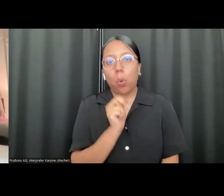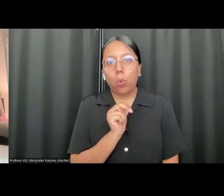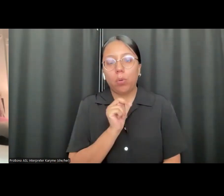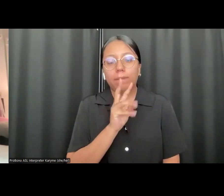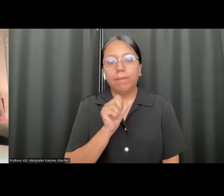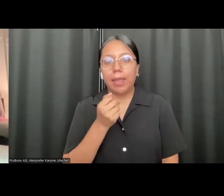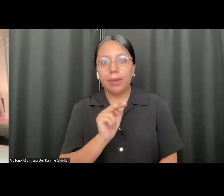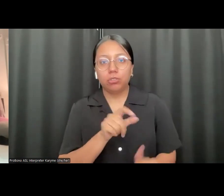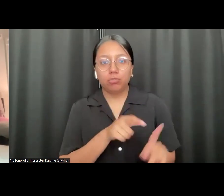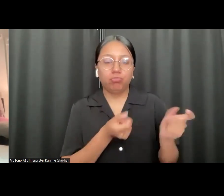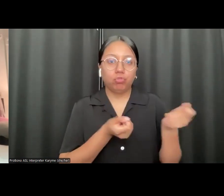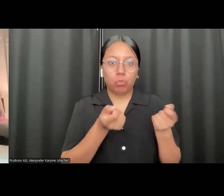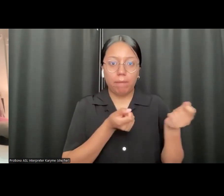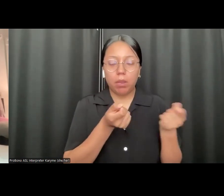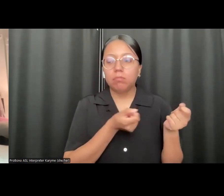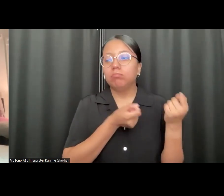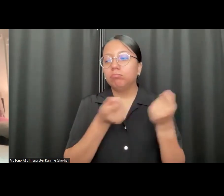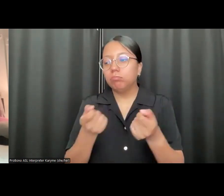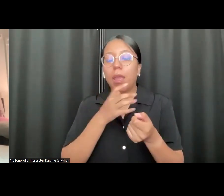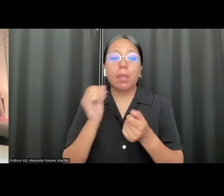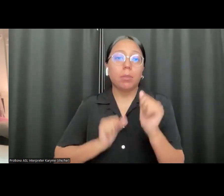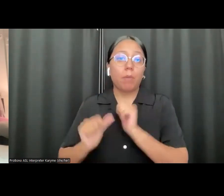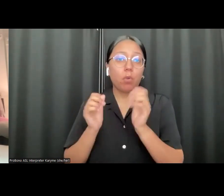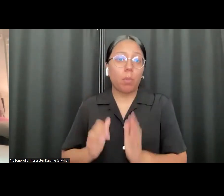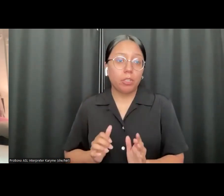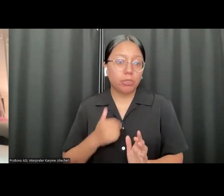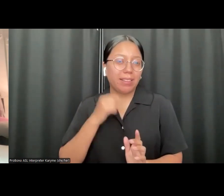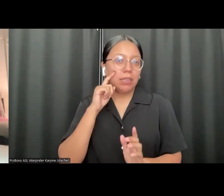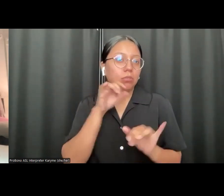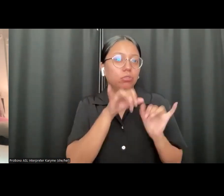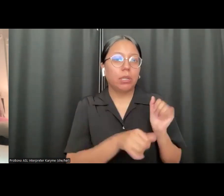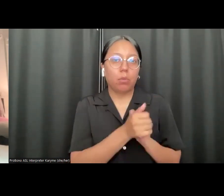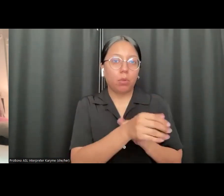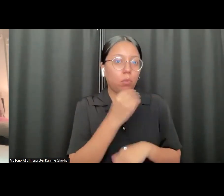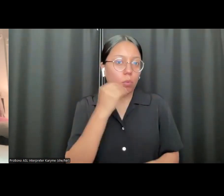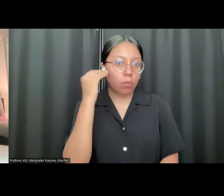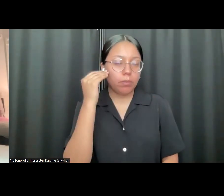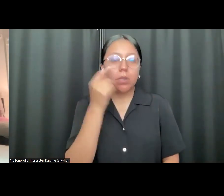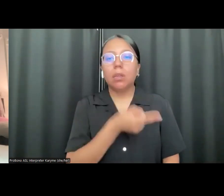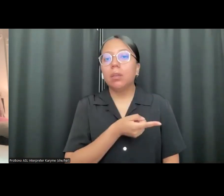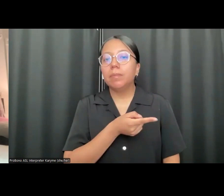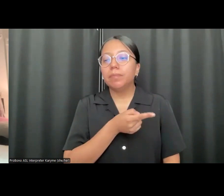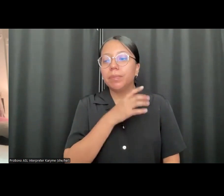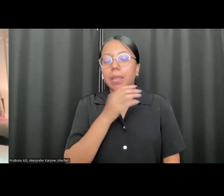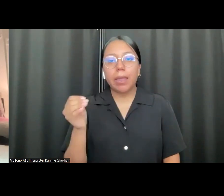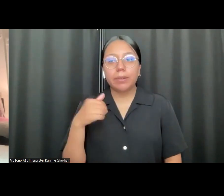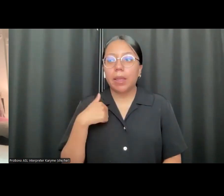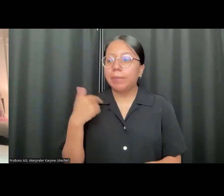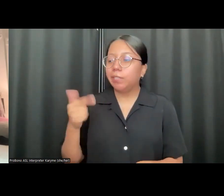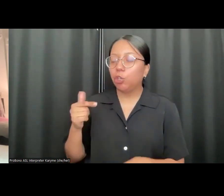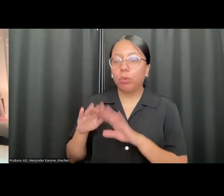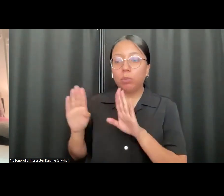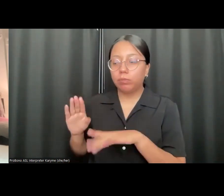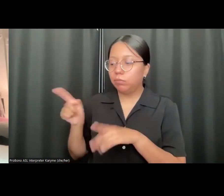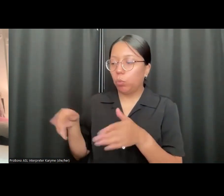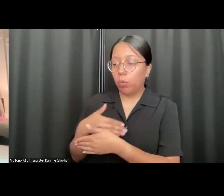staying at her house. And, I've taken Bart over and I'm in the green room. And then the van gets there and we get news. Oh,